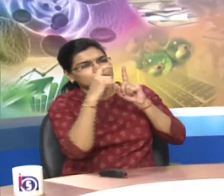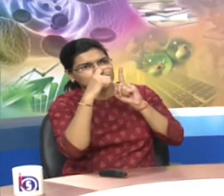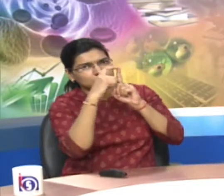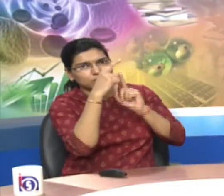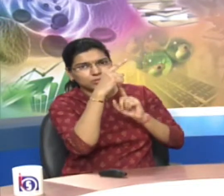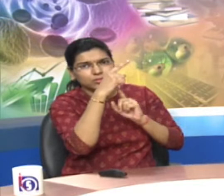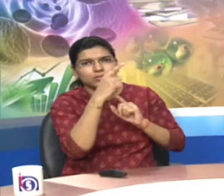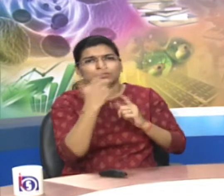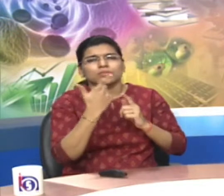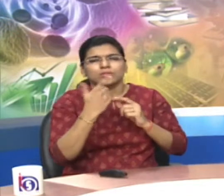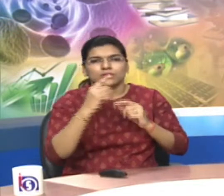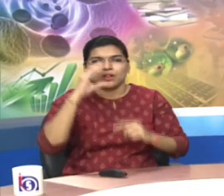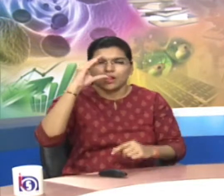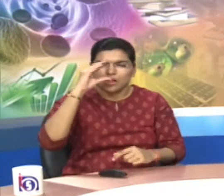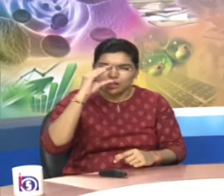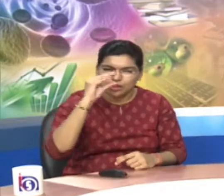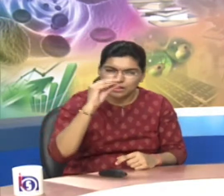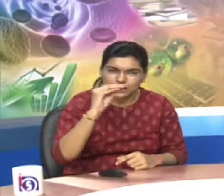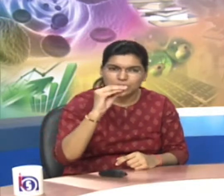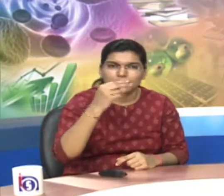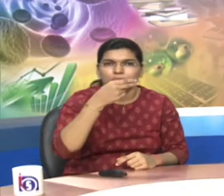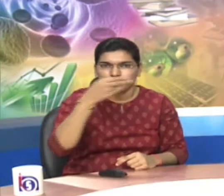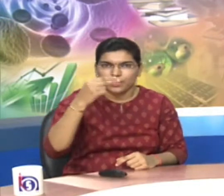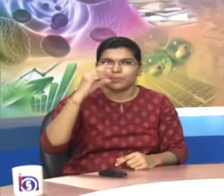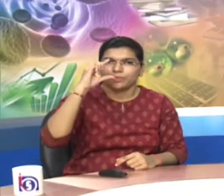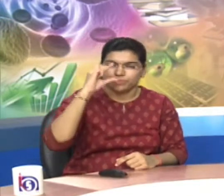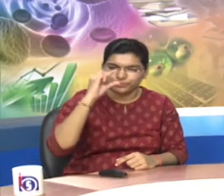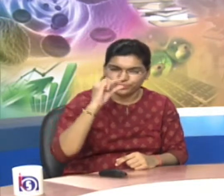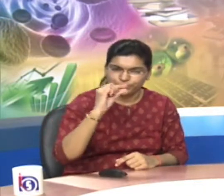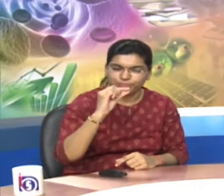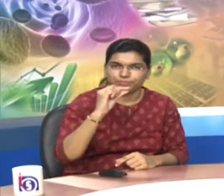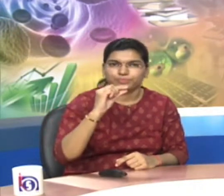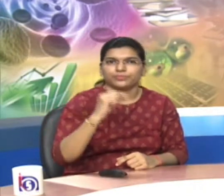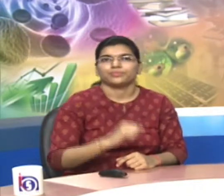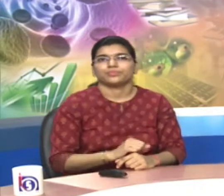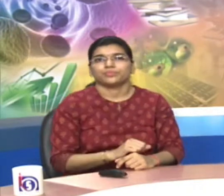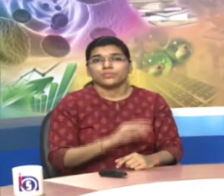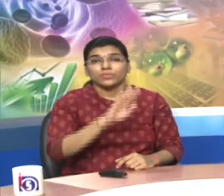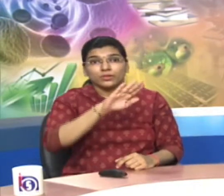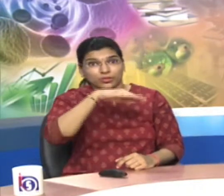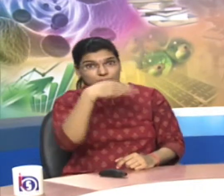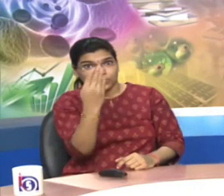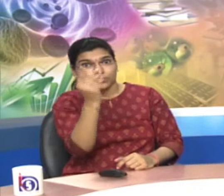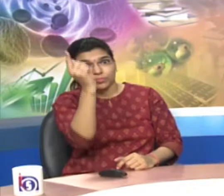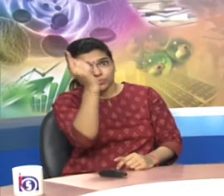Now see the second word, that means decrease font,